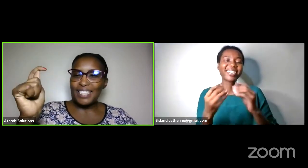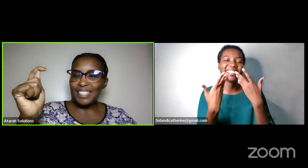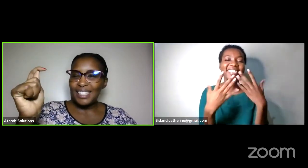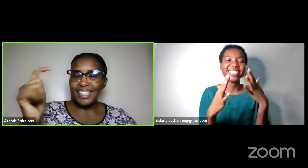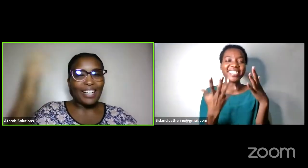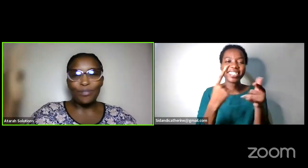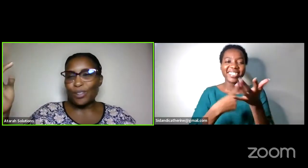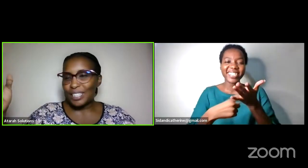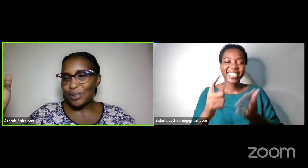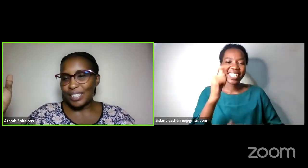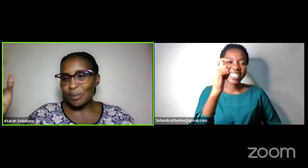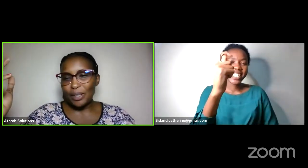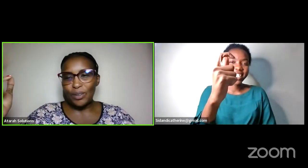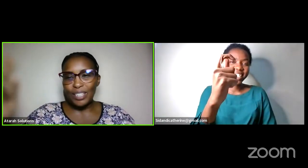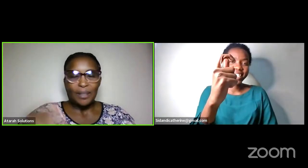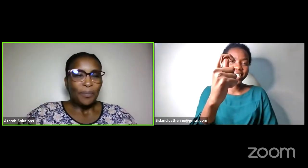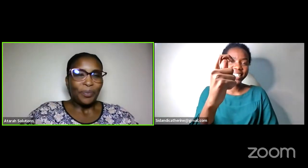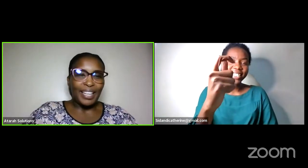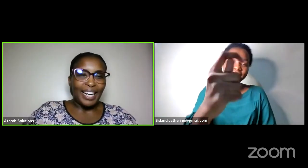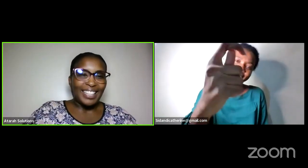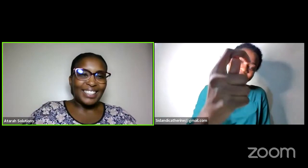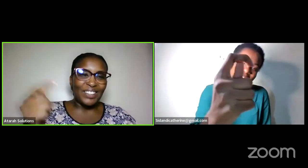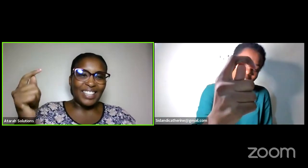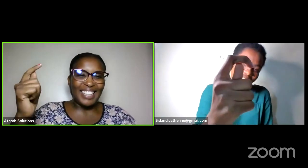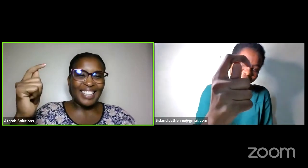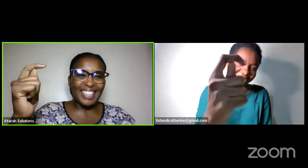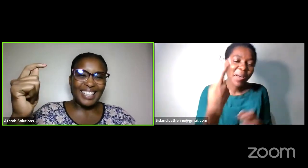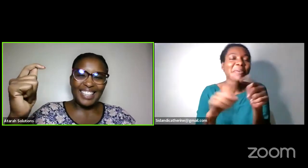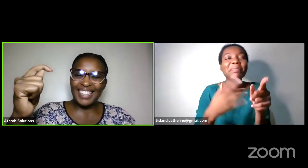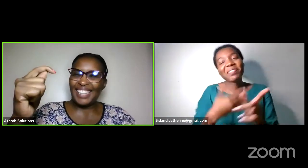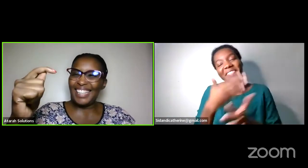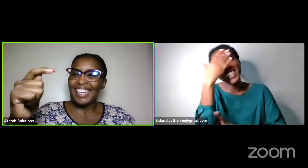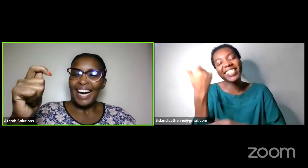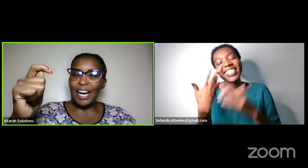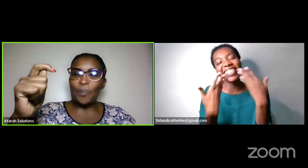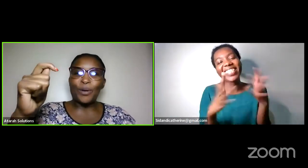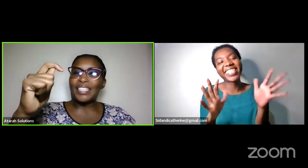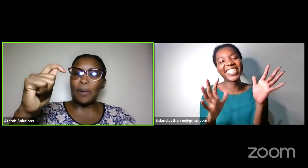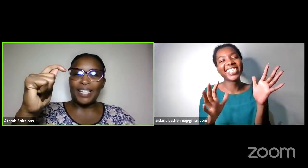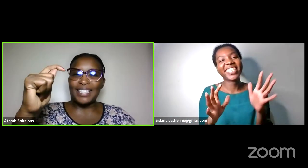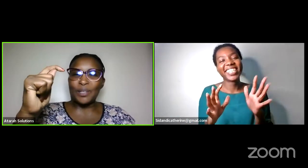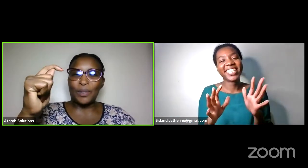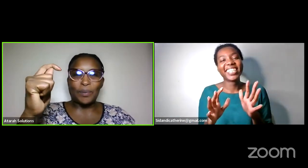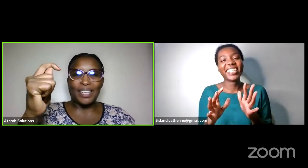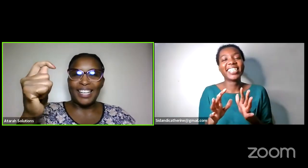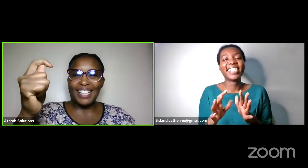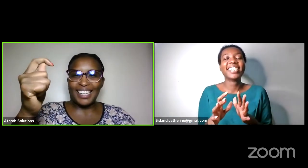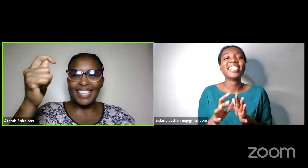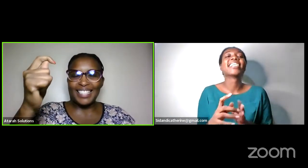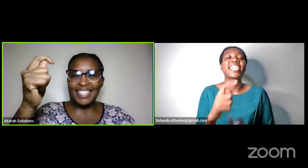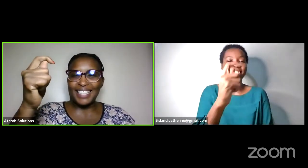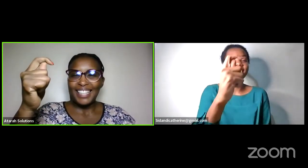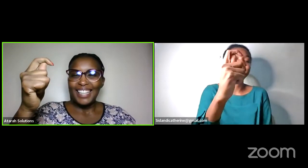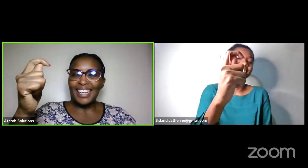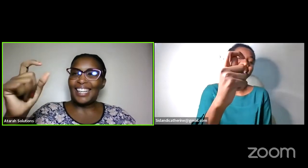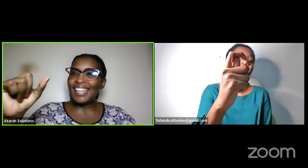to spell T, and I have forgotten already. My God. Yeah. So I hope you guys are practicing with me.